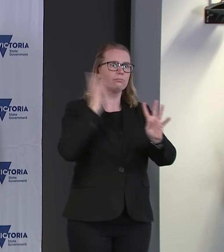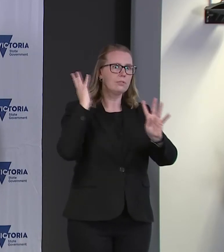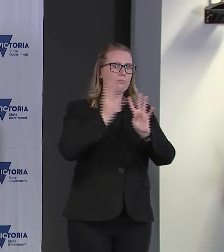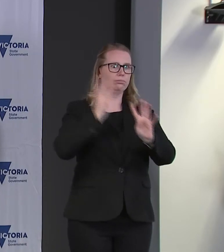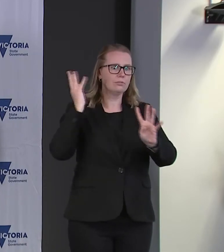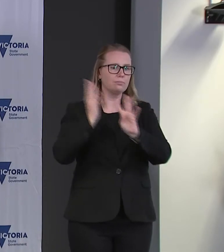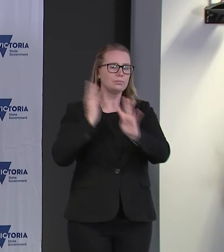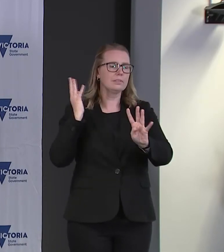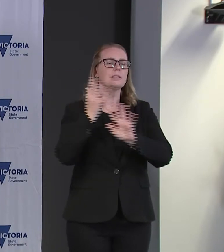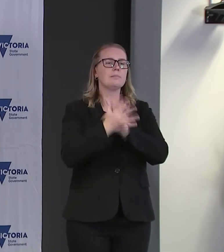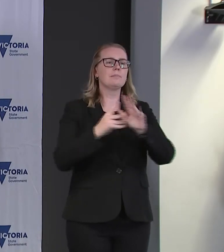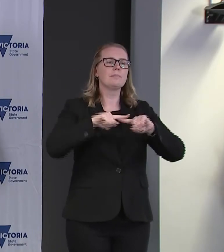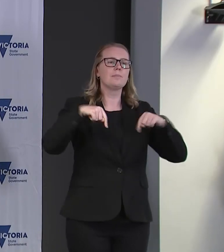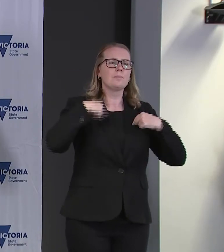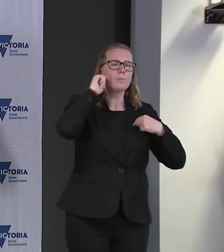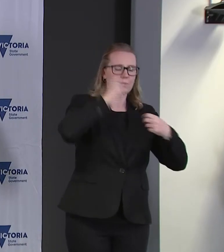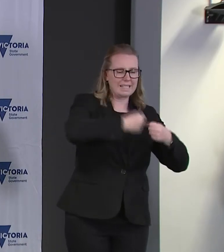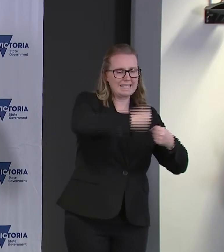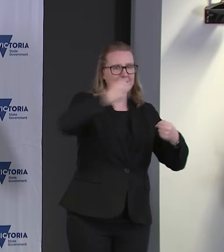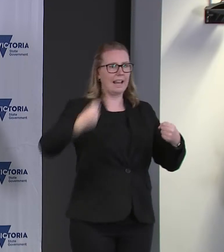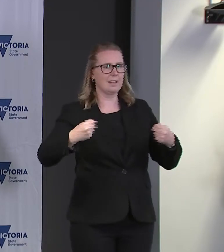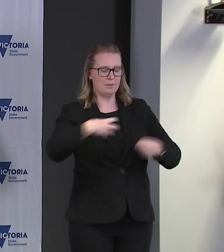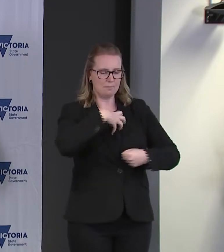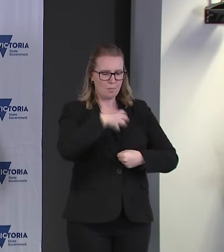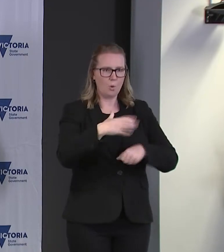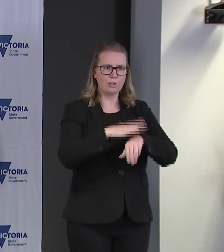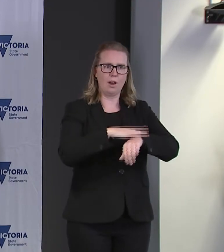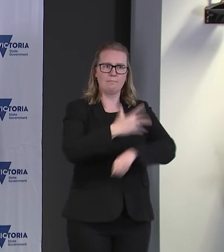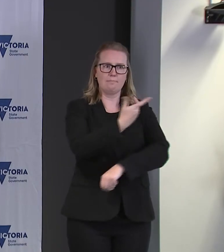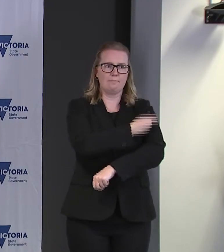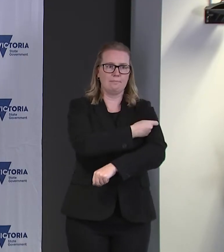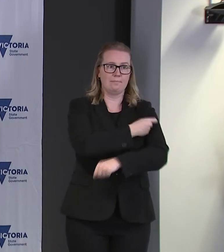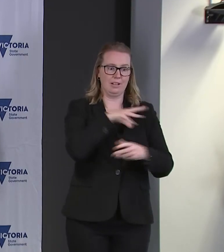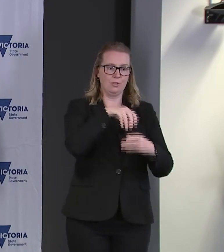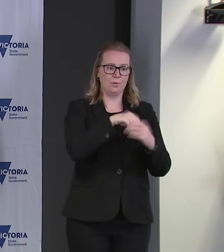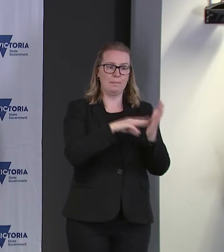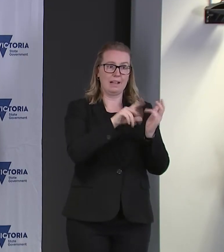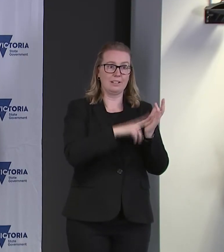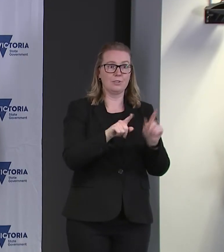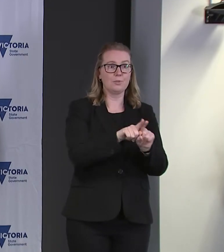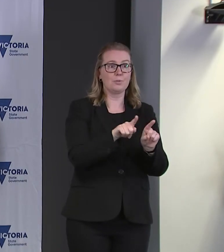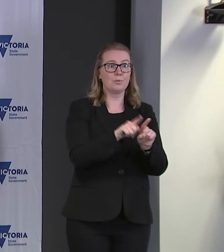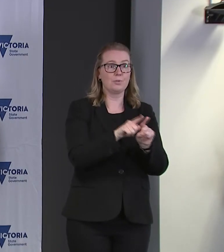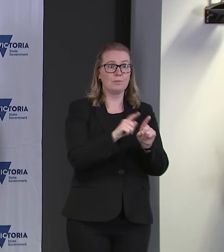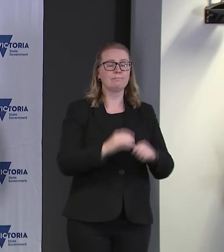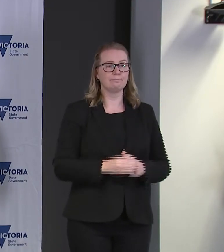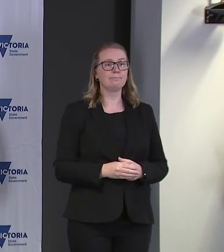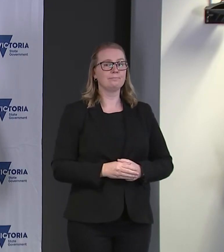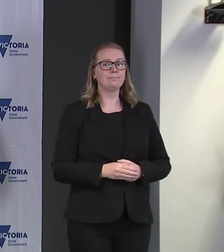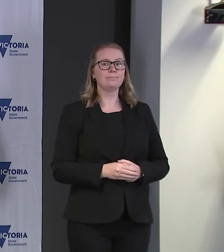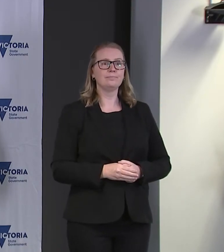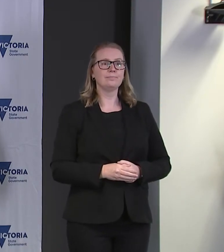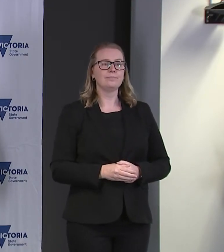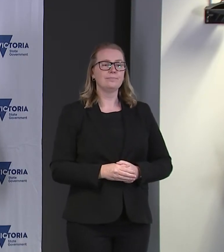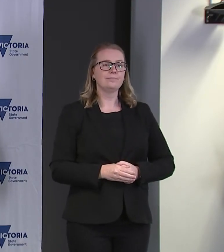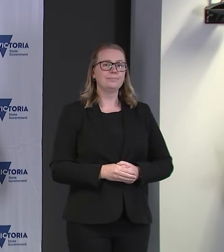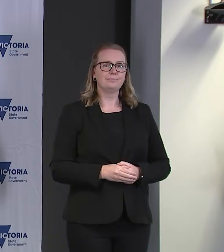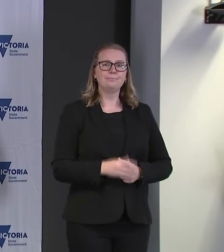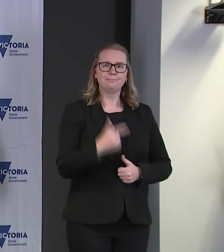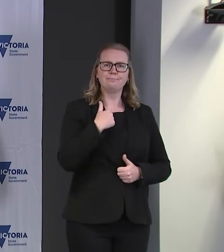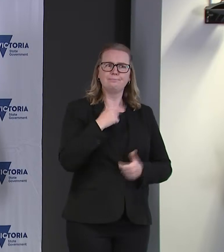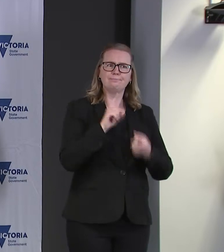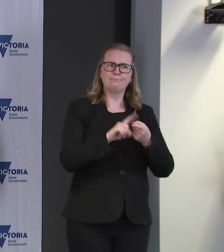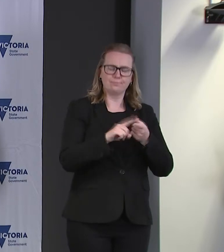that we will extend that blitz to include Monday for that group of workers. So can I take this opportunity to